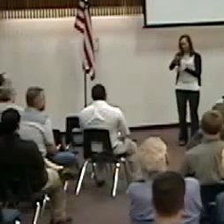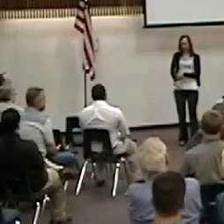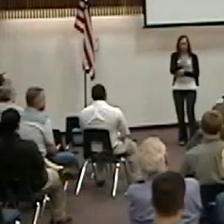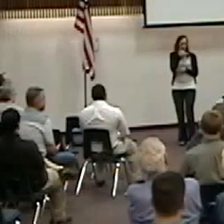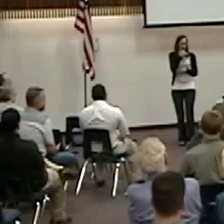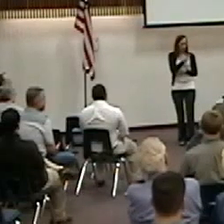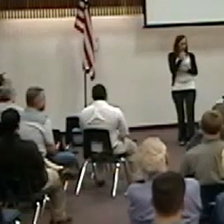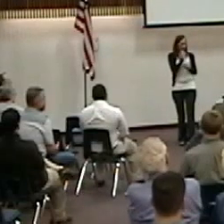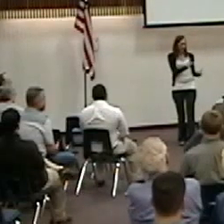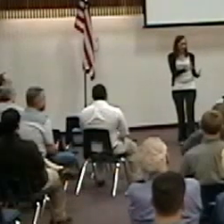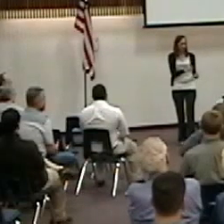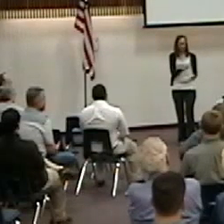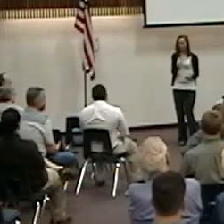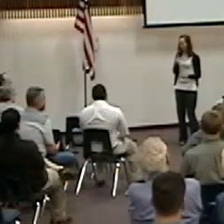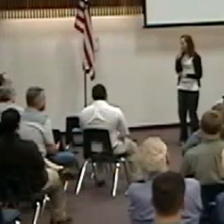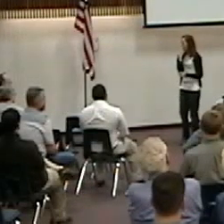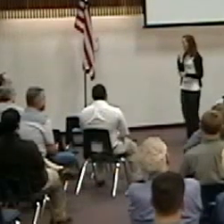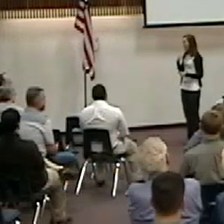And I said, Dad, I found the one.